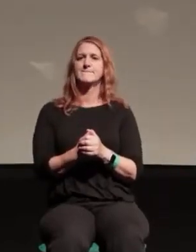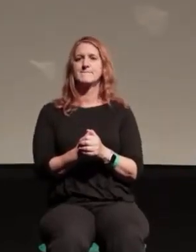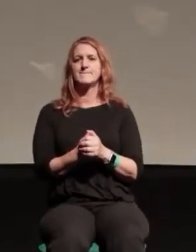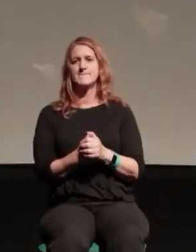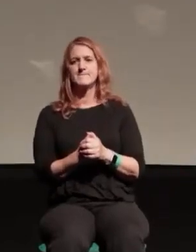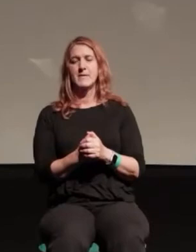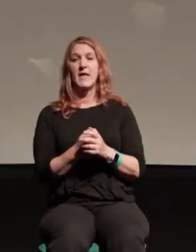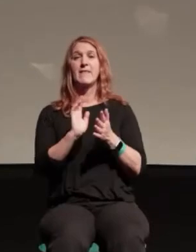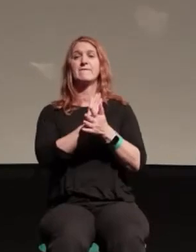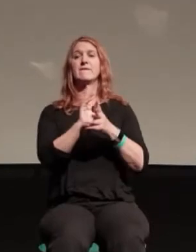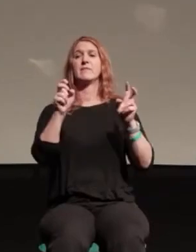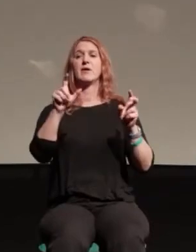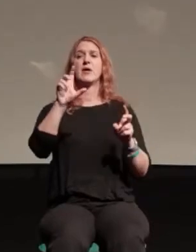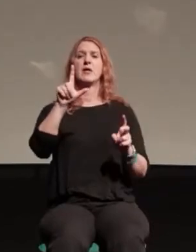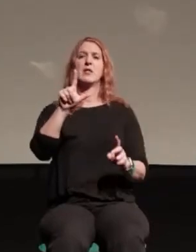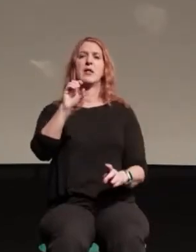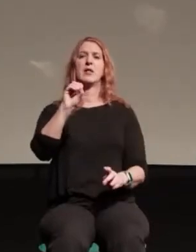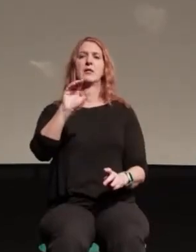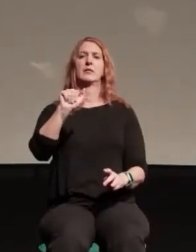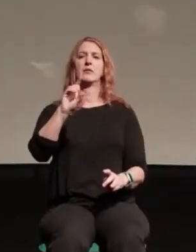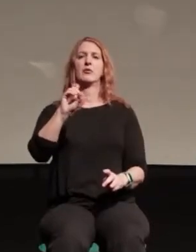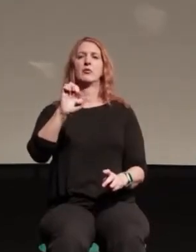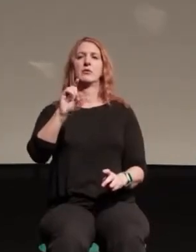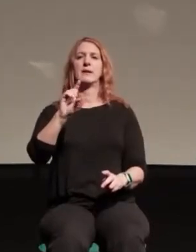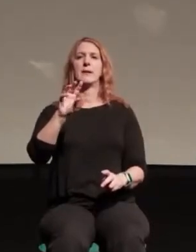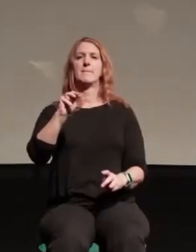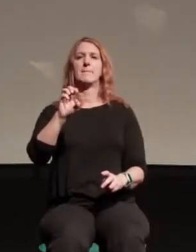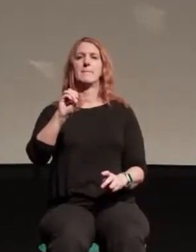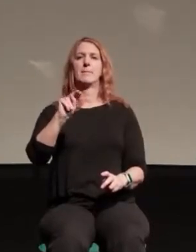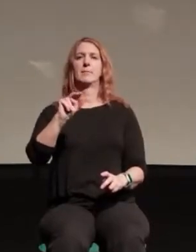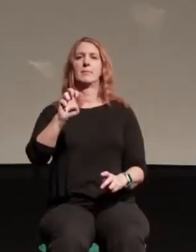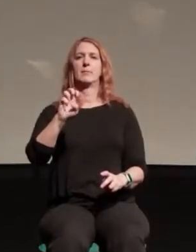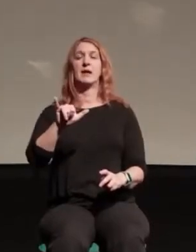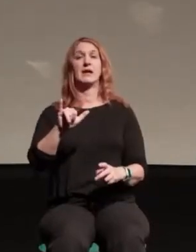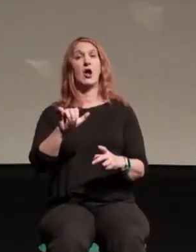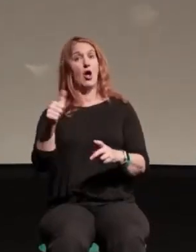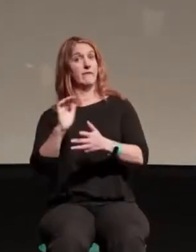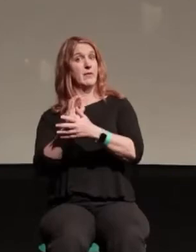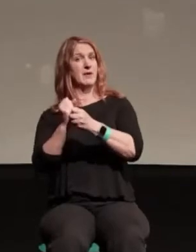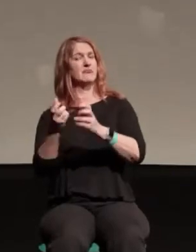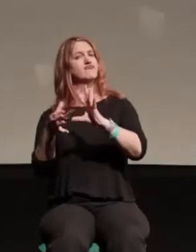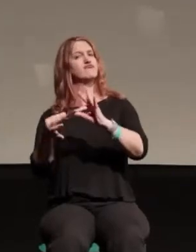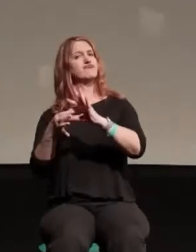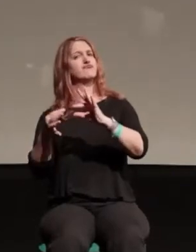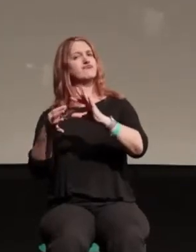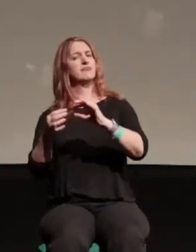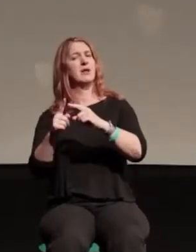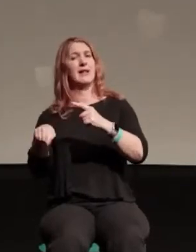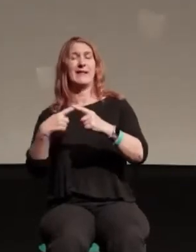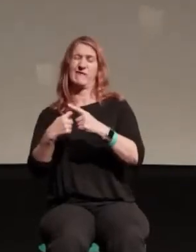in Loaded Money, another panel that we have, there were certain situations that come up that those filmmakers were talking about, where, for instance,